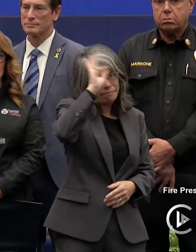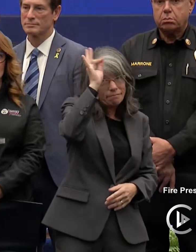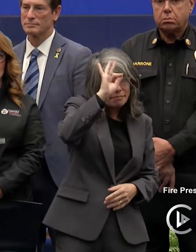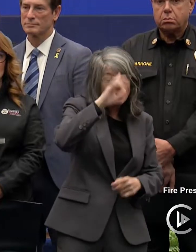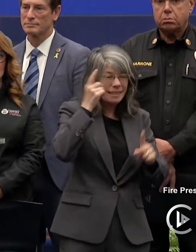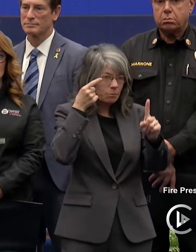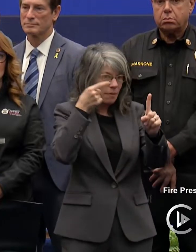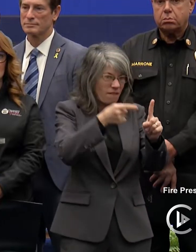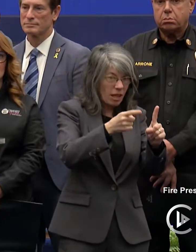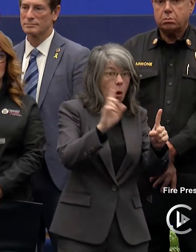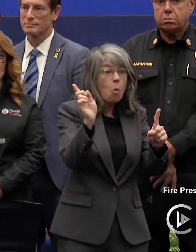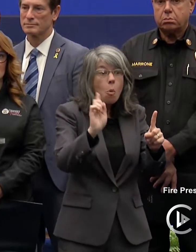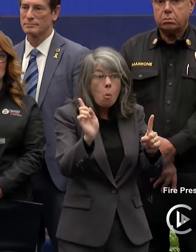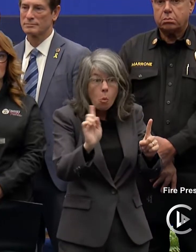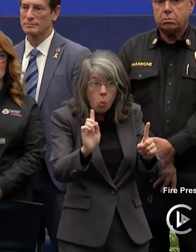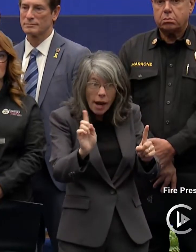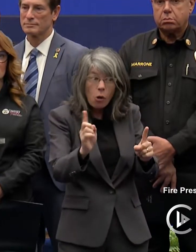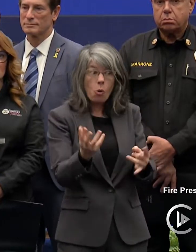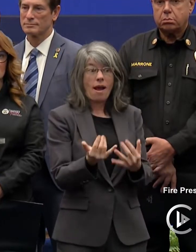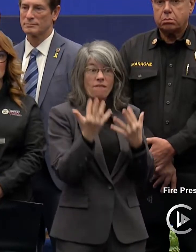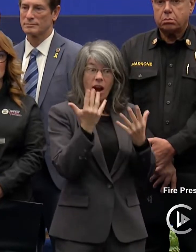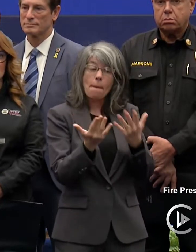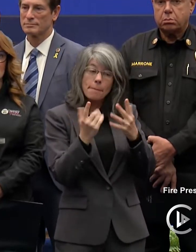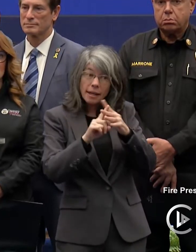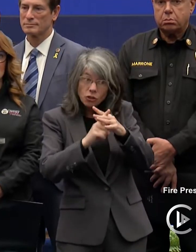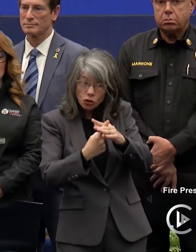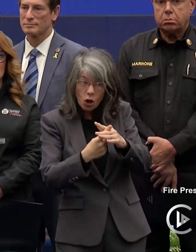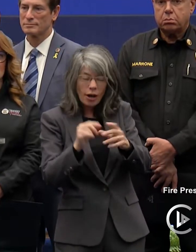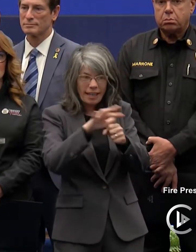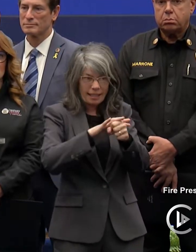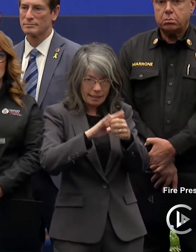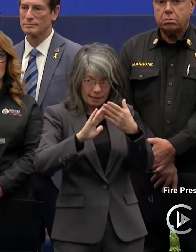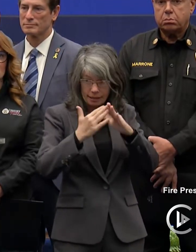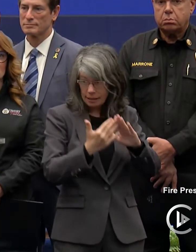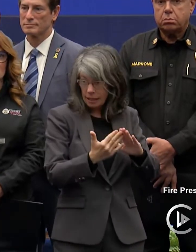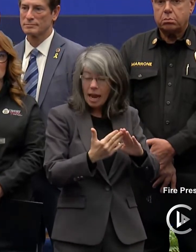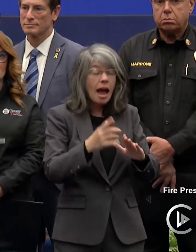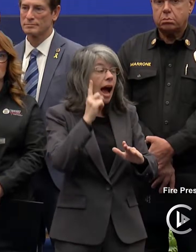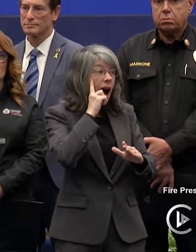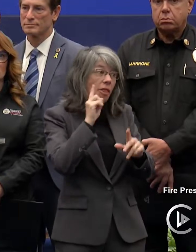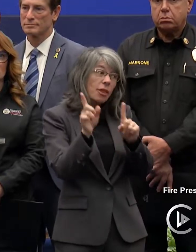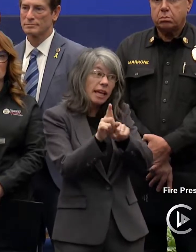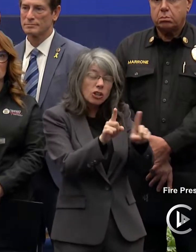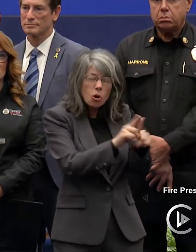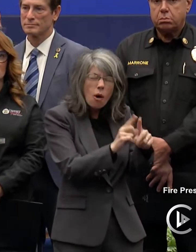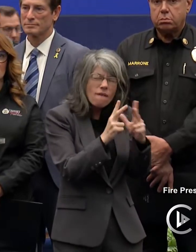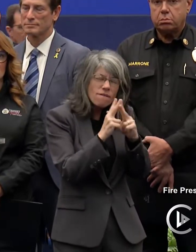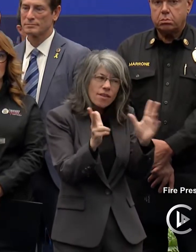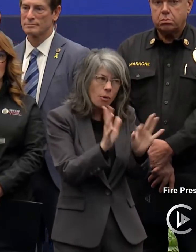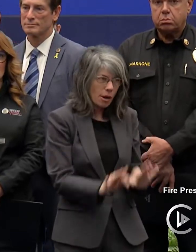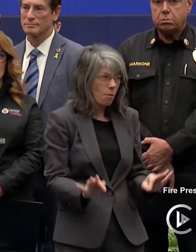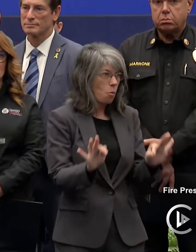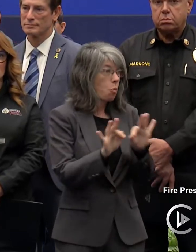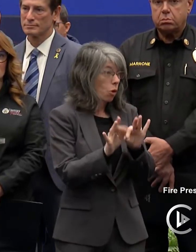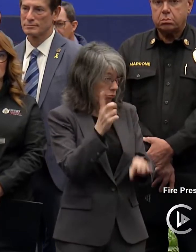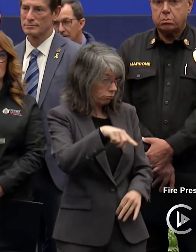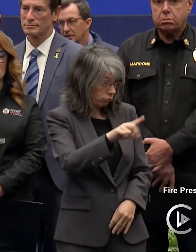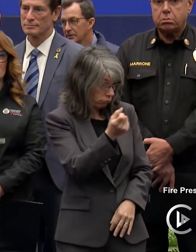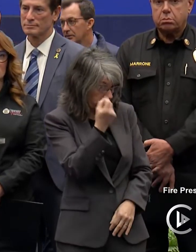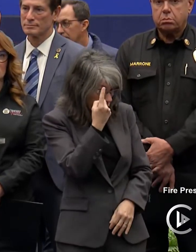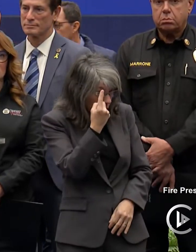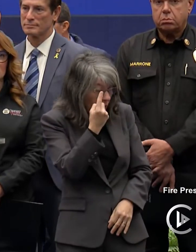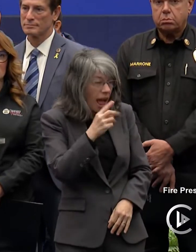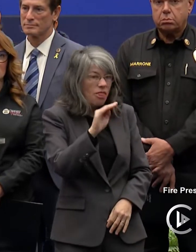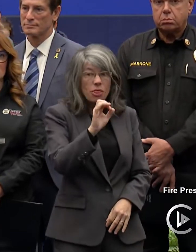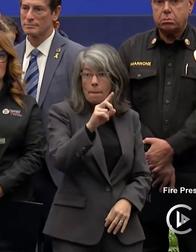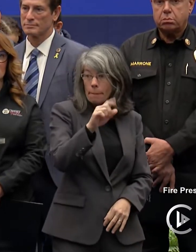very specific, in where a fire might break out in the city. I think it's also very important that